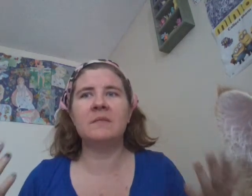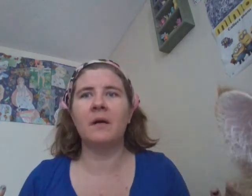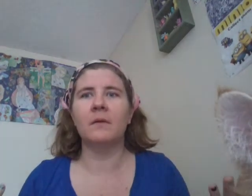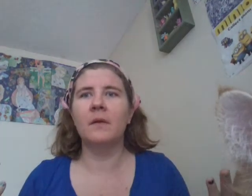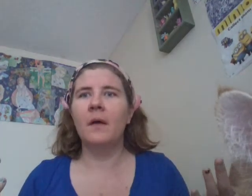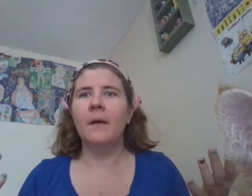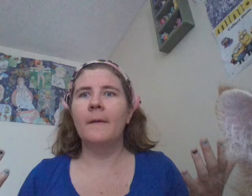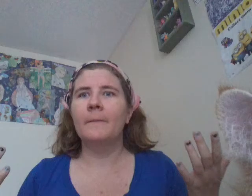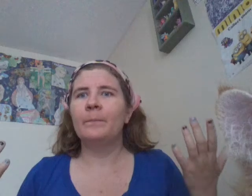we smell.